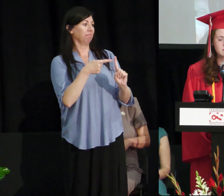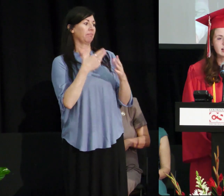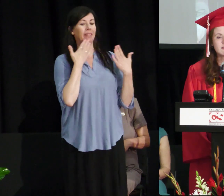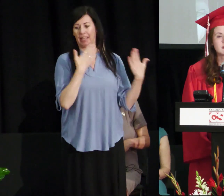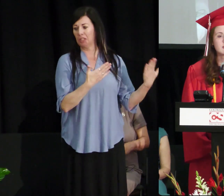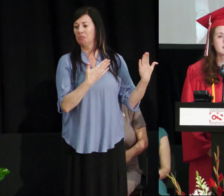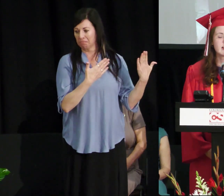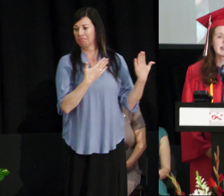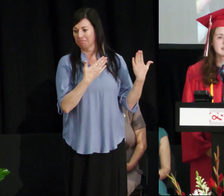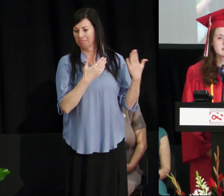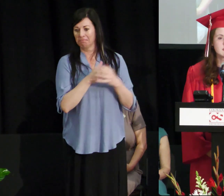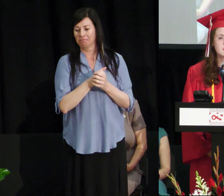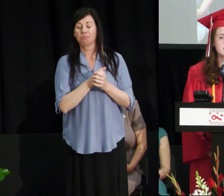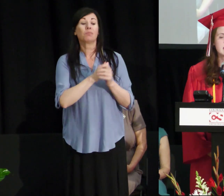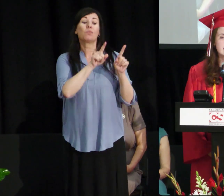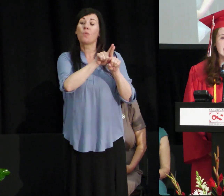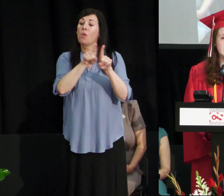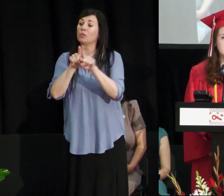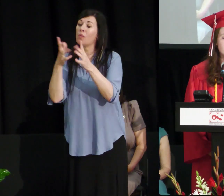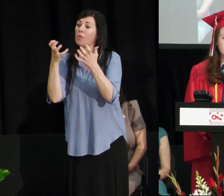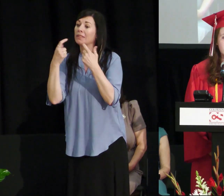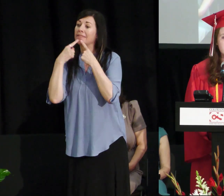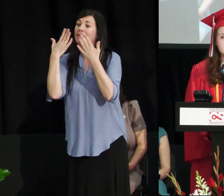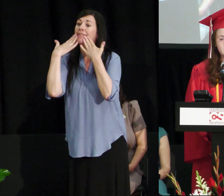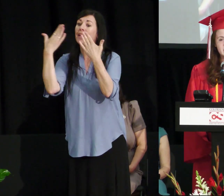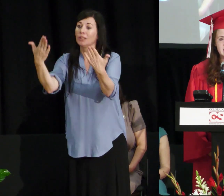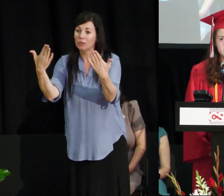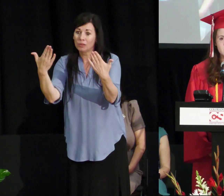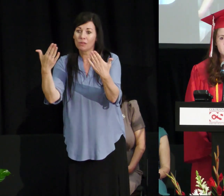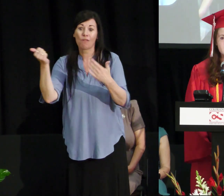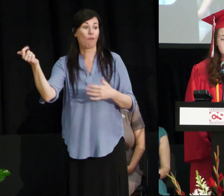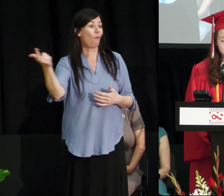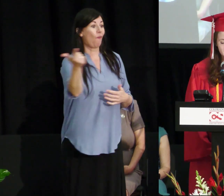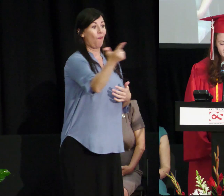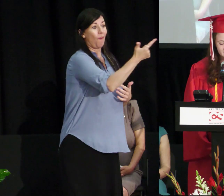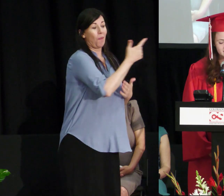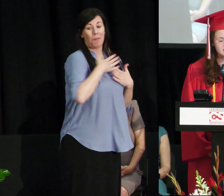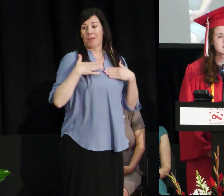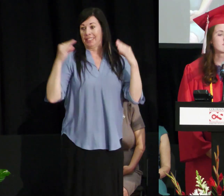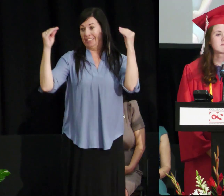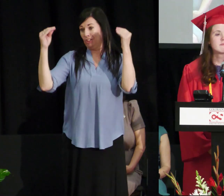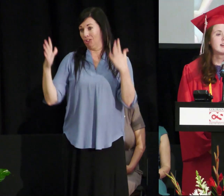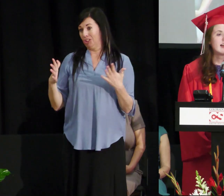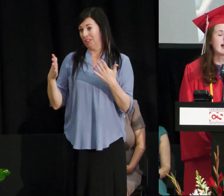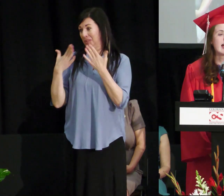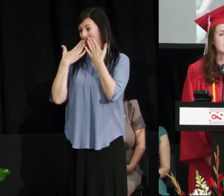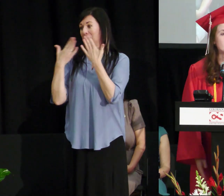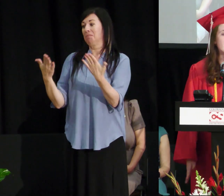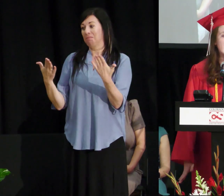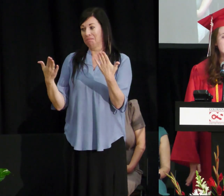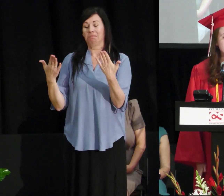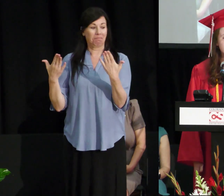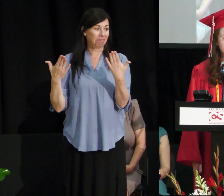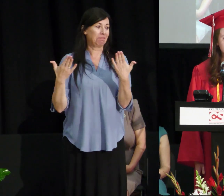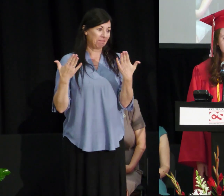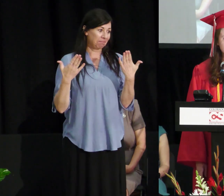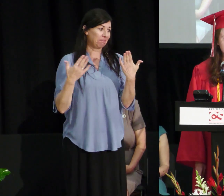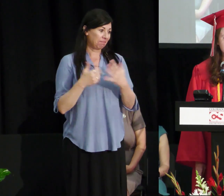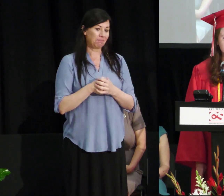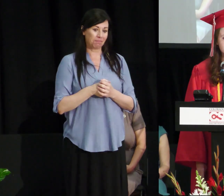I would also like to thank all of my teachers. I know that